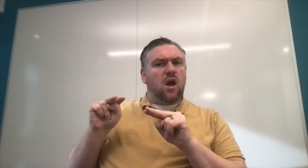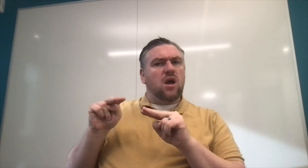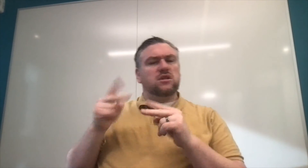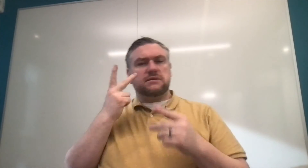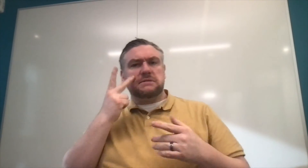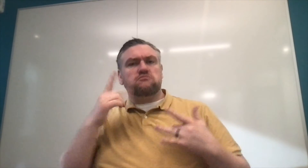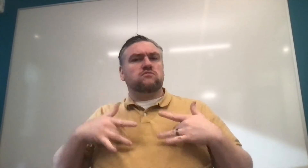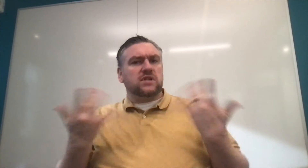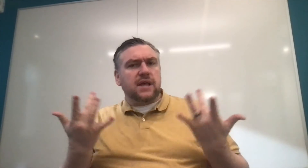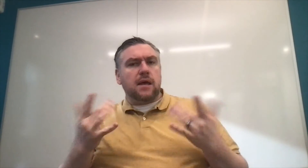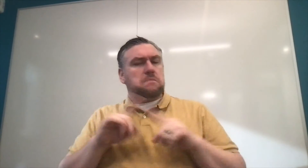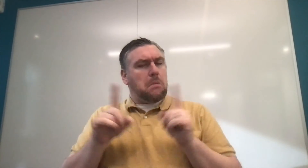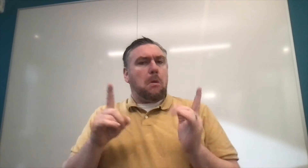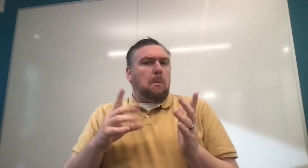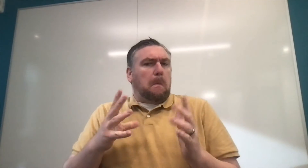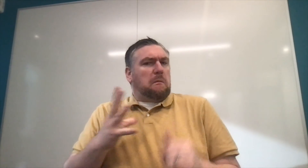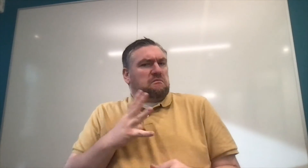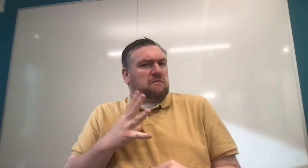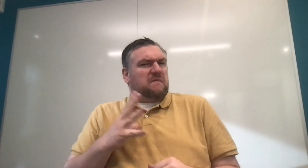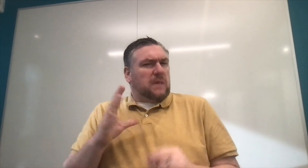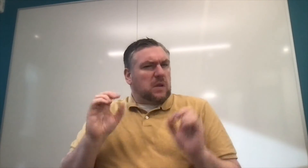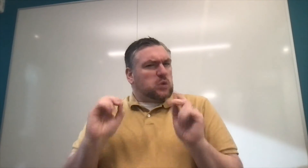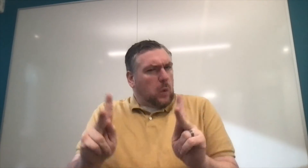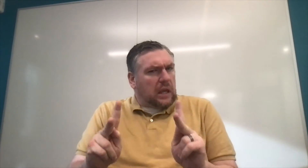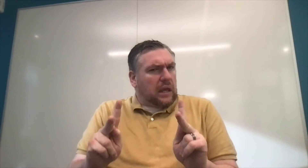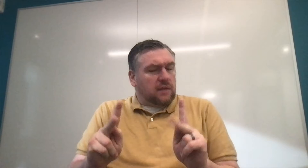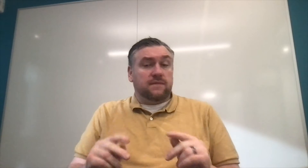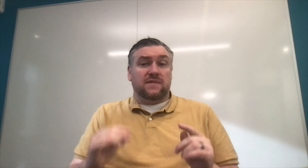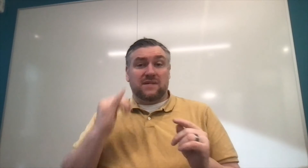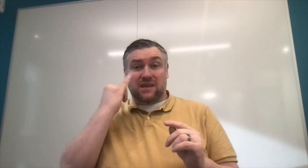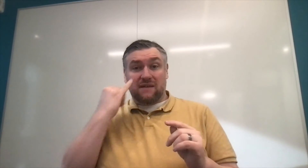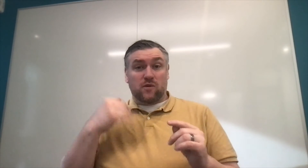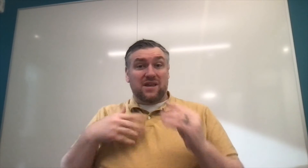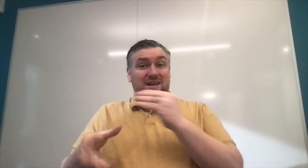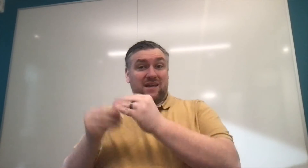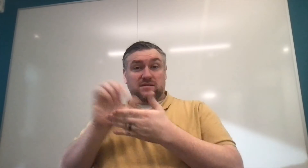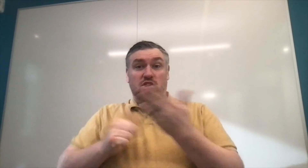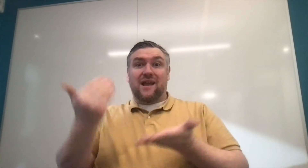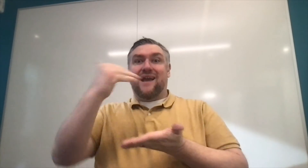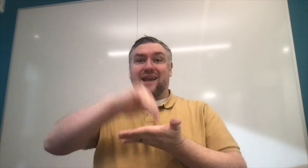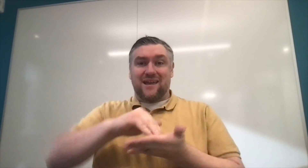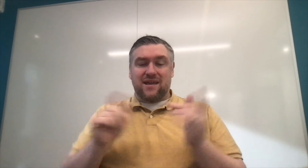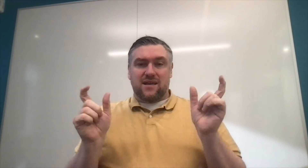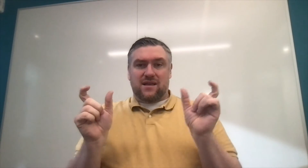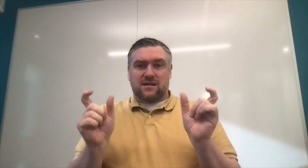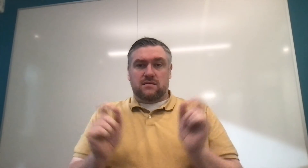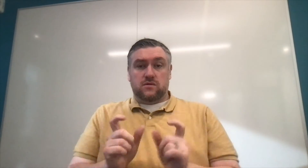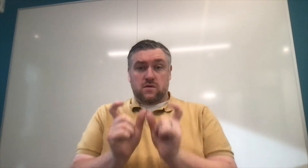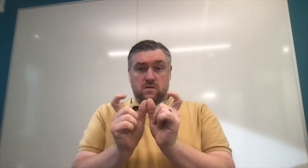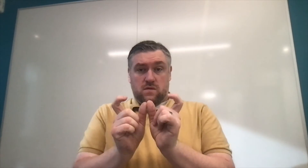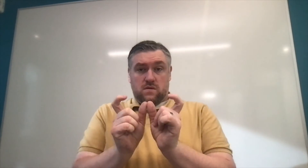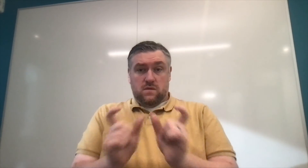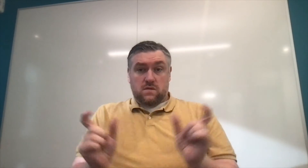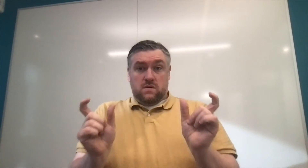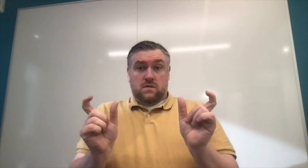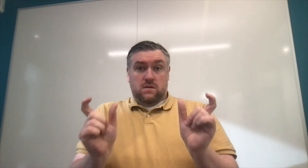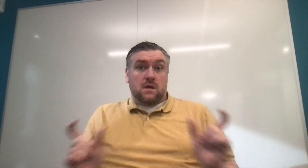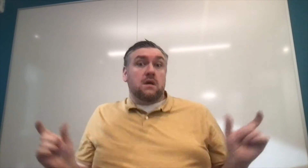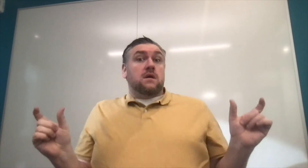areas, things that we need to watch and see what's up, but we're okay. If we add and subtract yet again and move